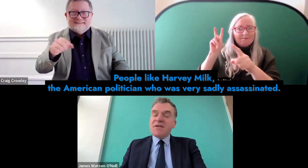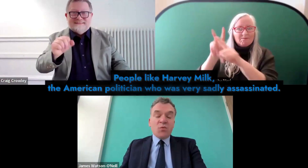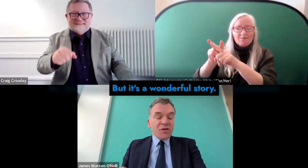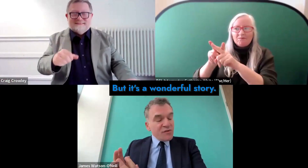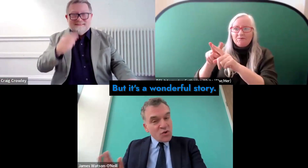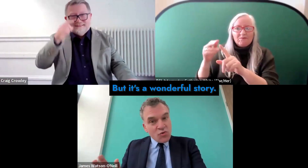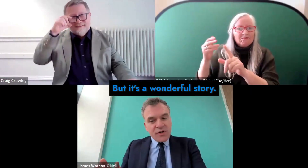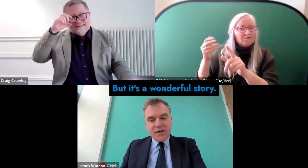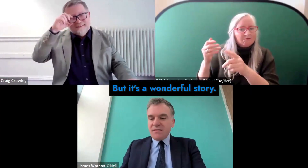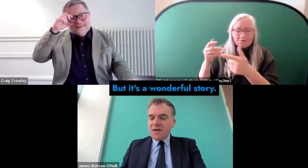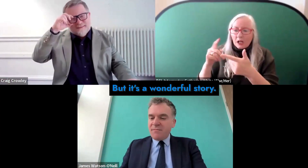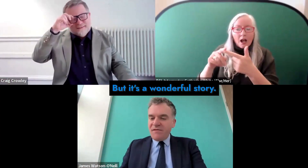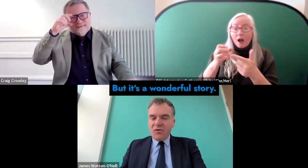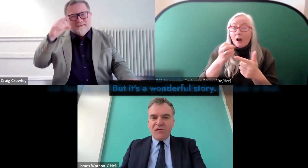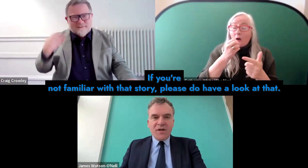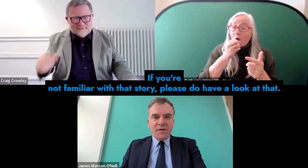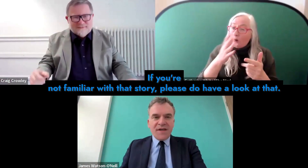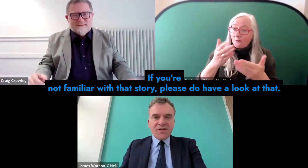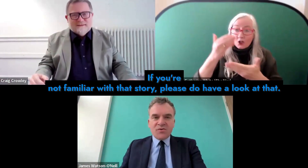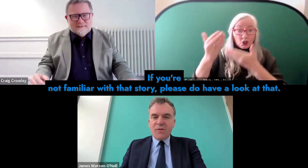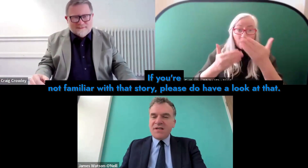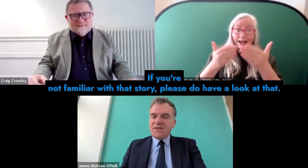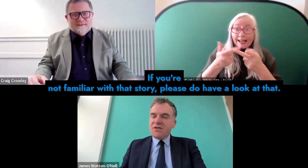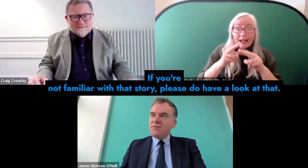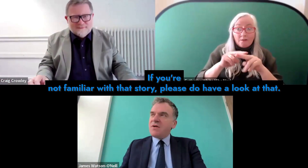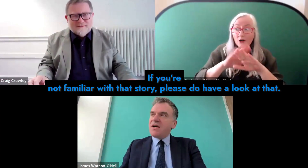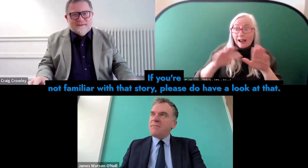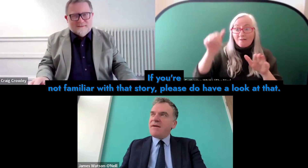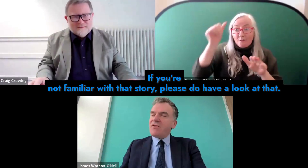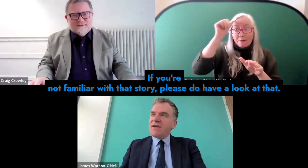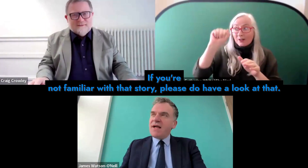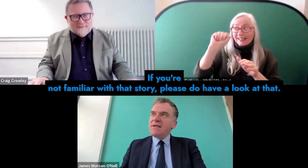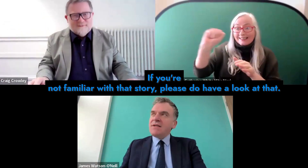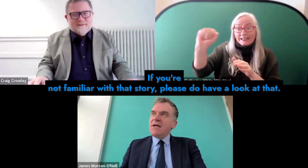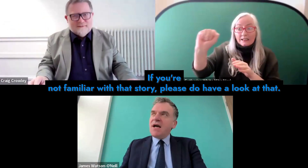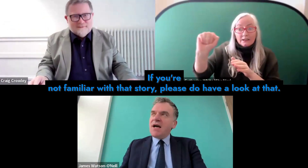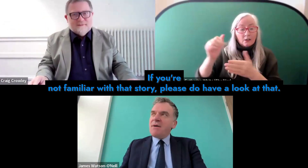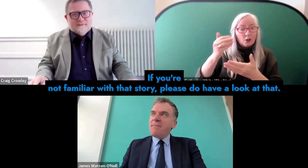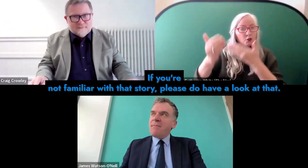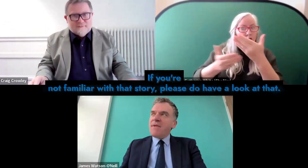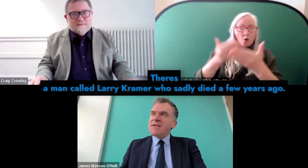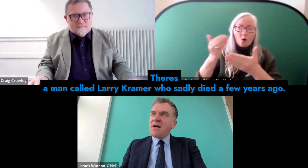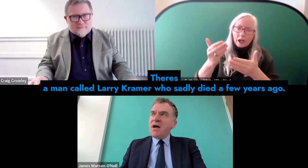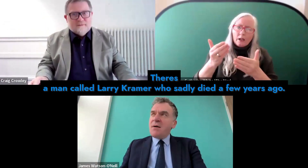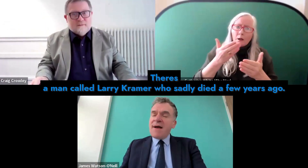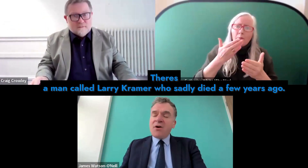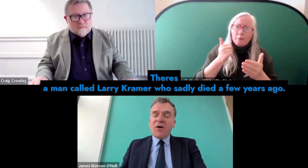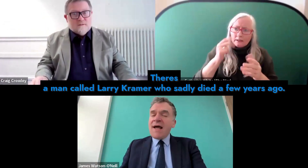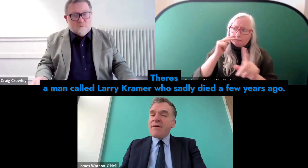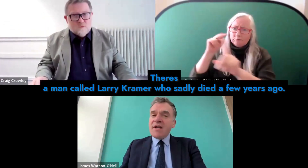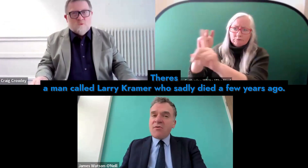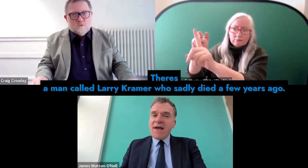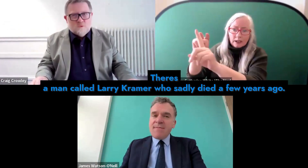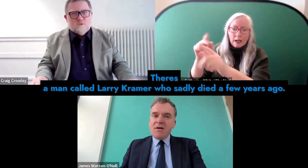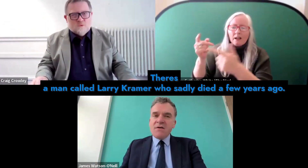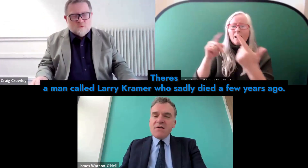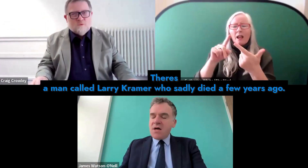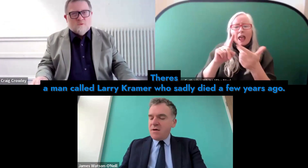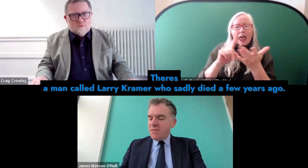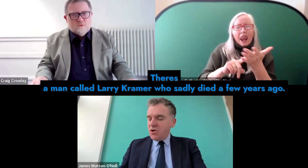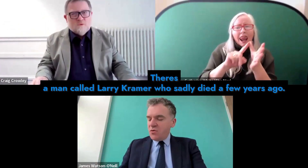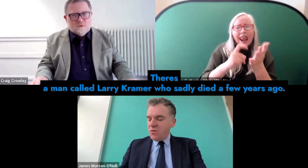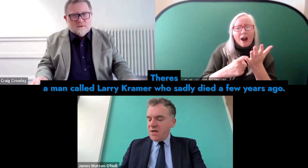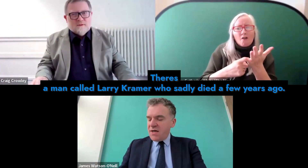assassinated. But it's a wonderful story. If you're not familiar with that story, please do have a look at that. There's a man called Larry